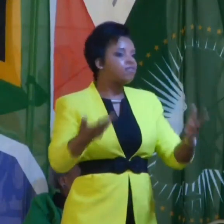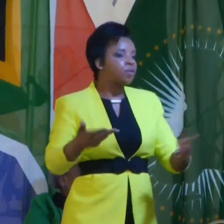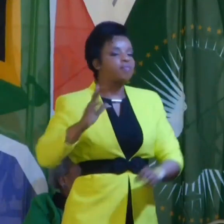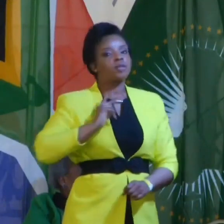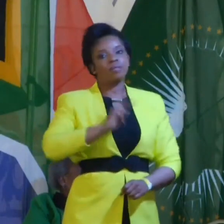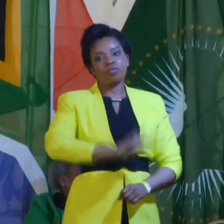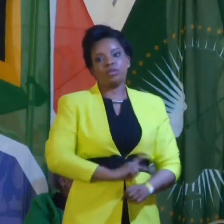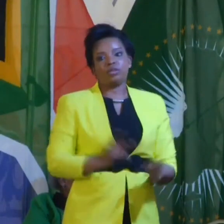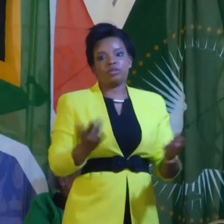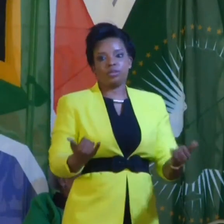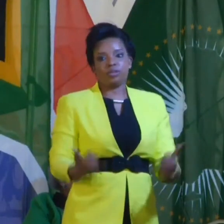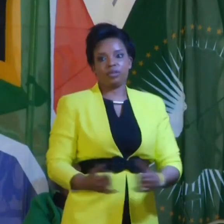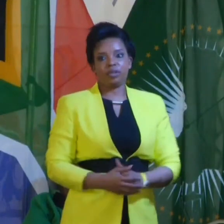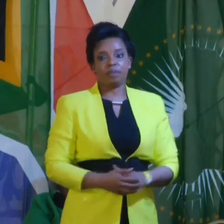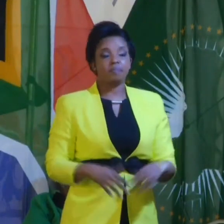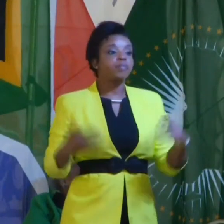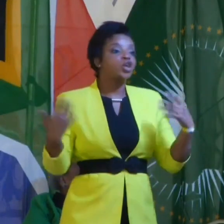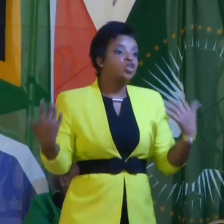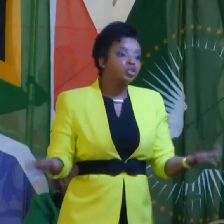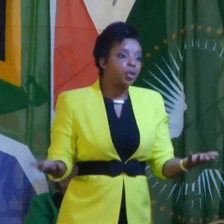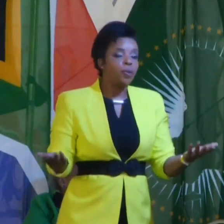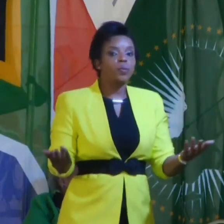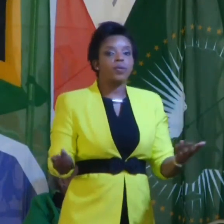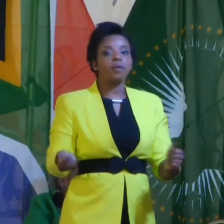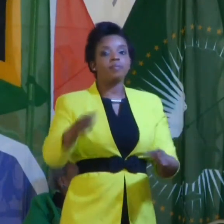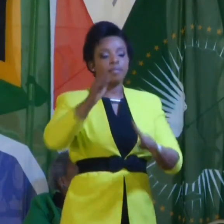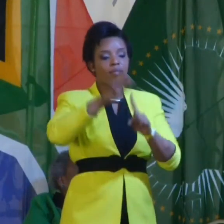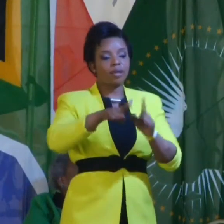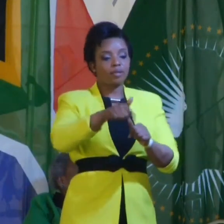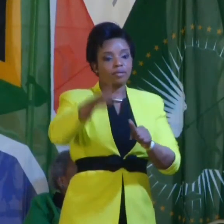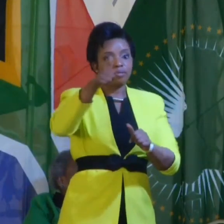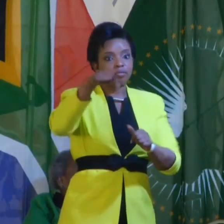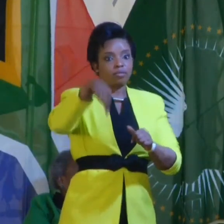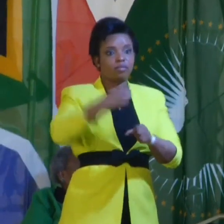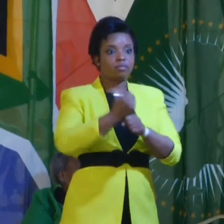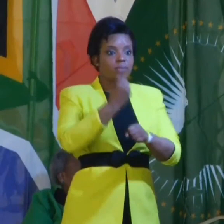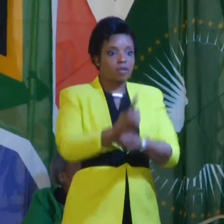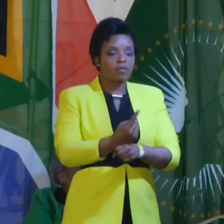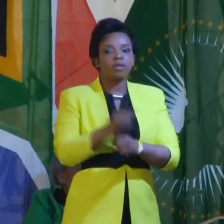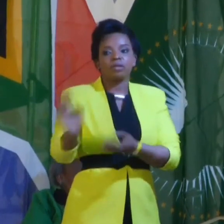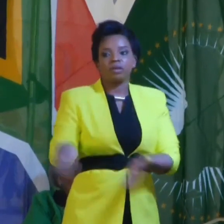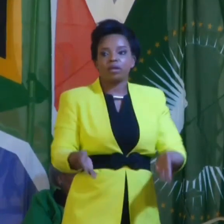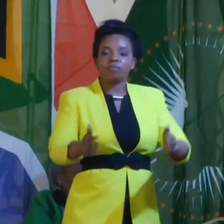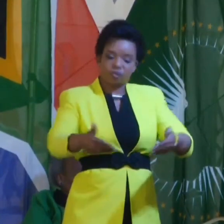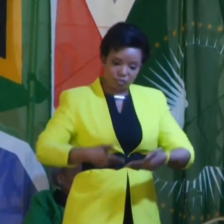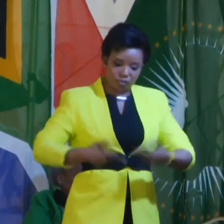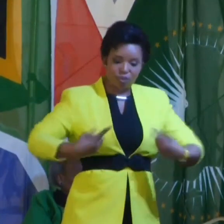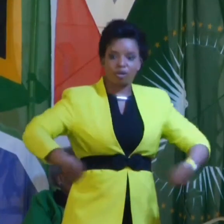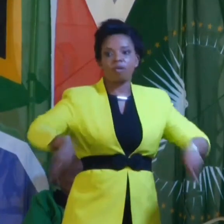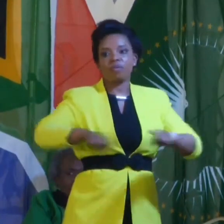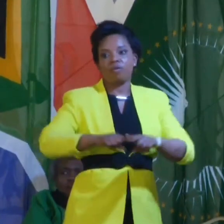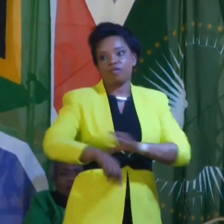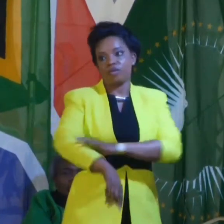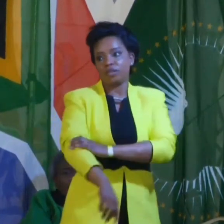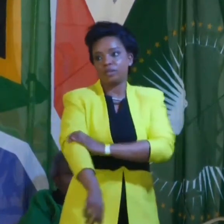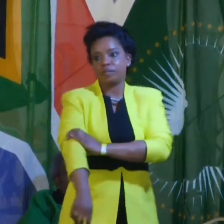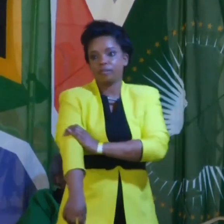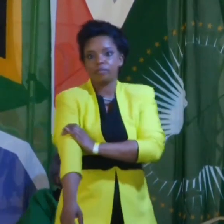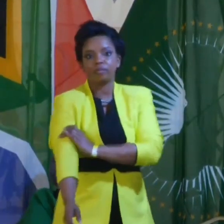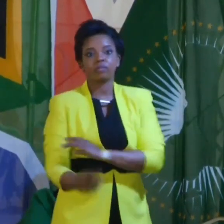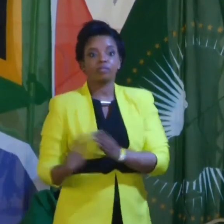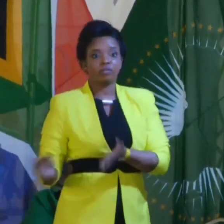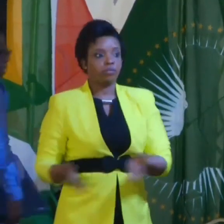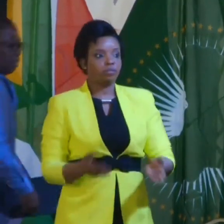Okay, so I'm going to welcome the Premier of Gauteng to come and welcome all of us to today's program.